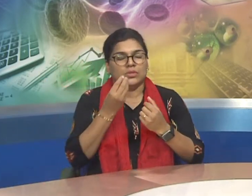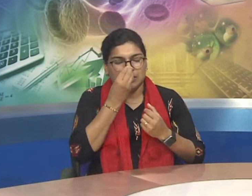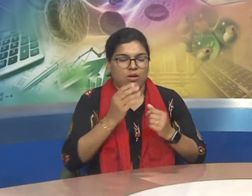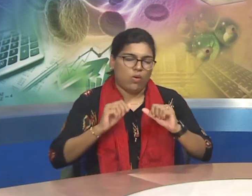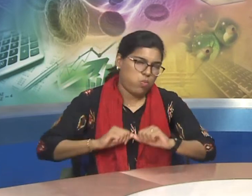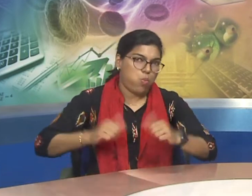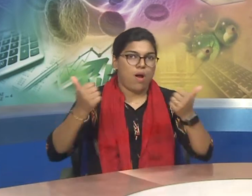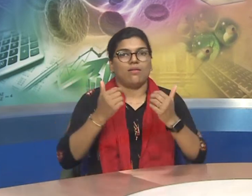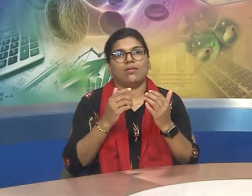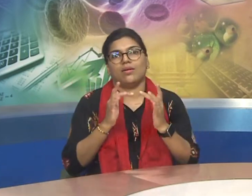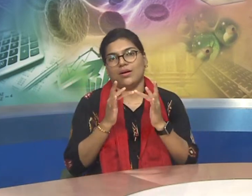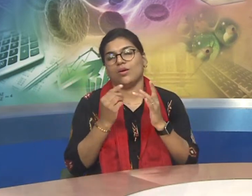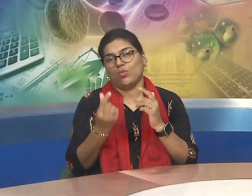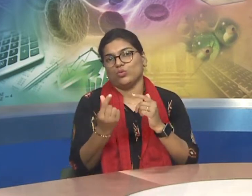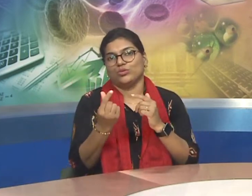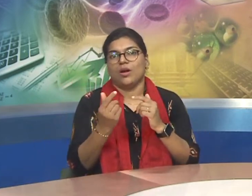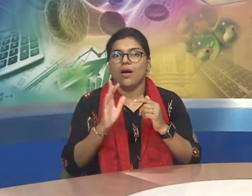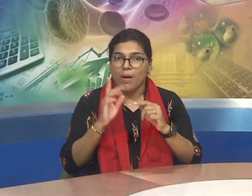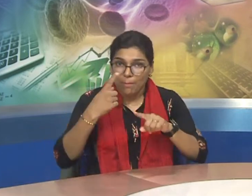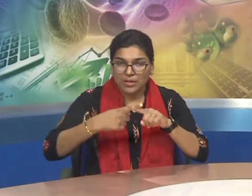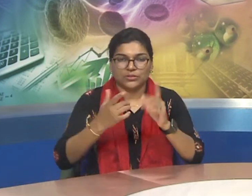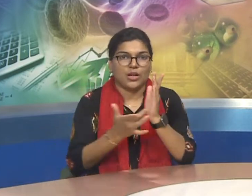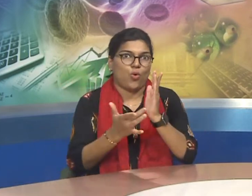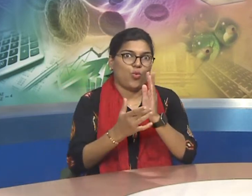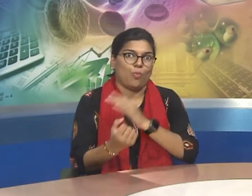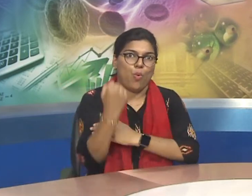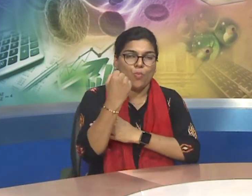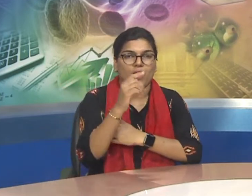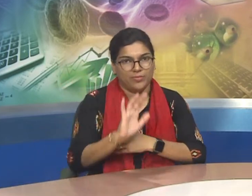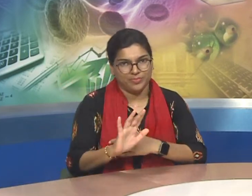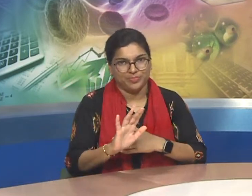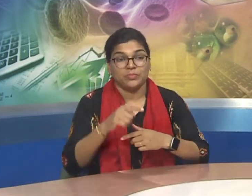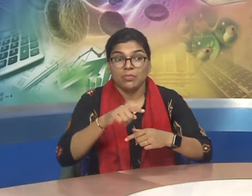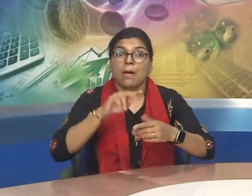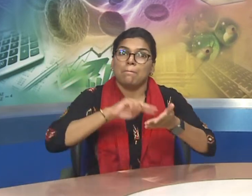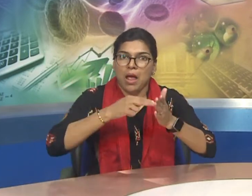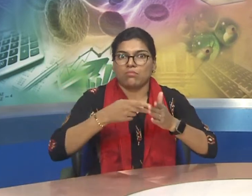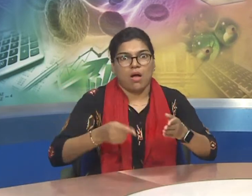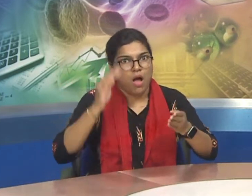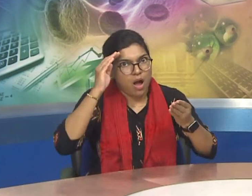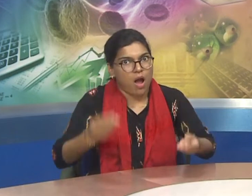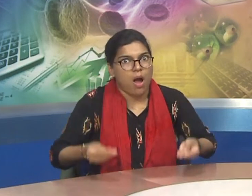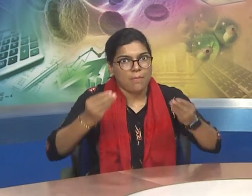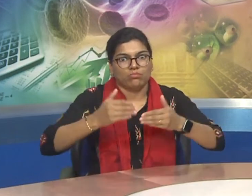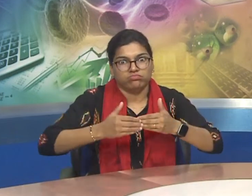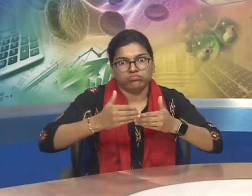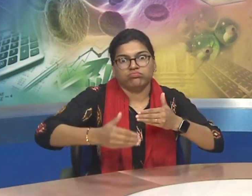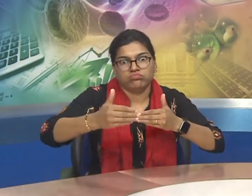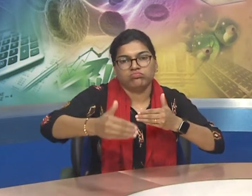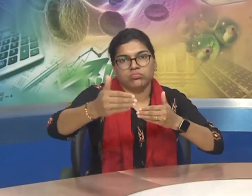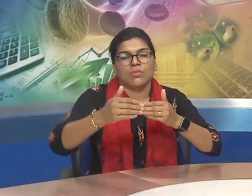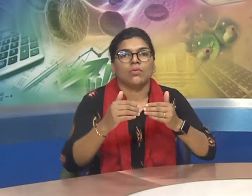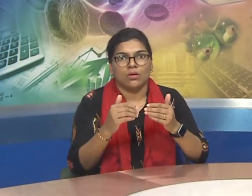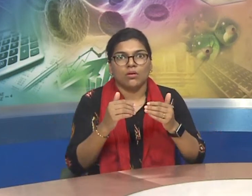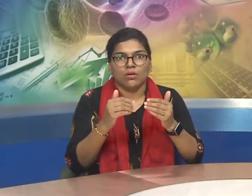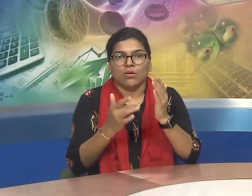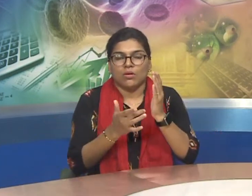Some institutions use their own software because we know that technology has improved and everything is becoming